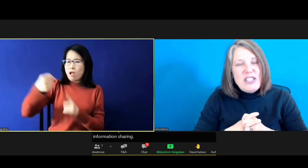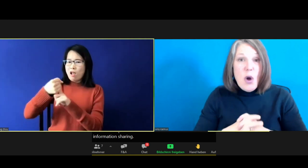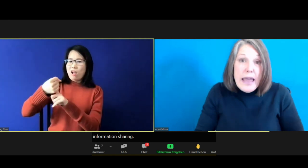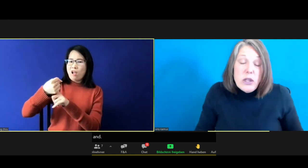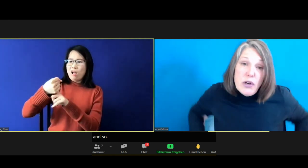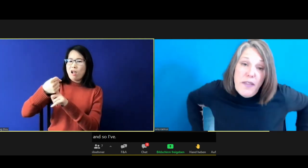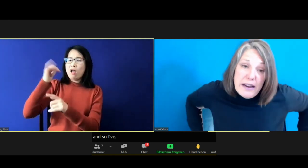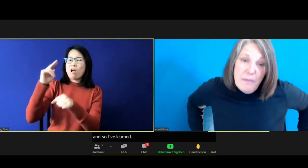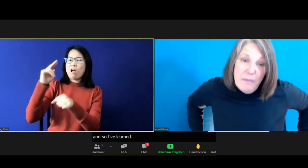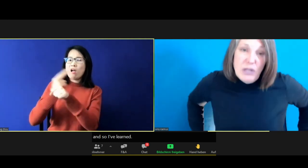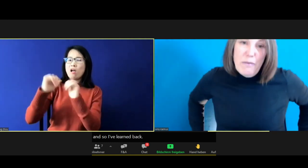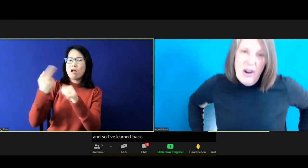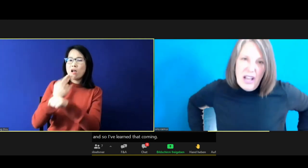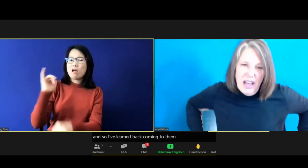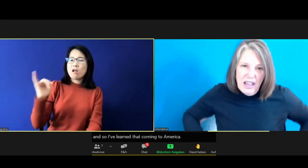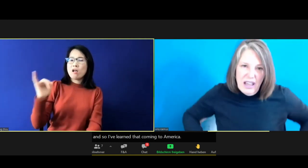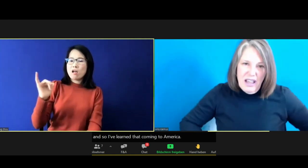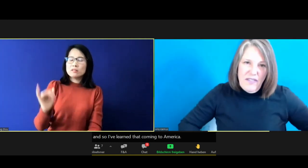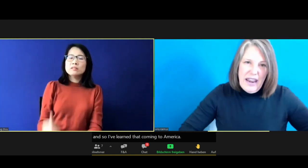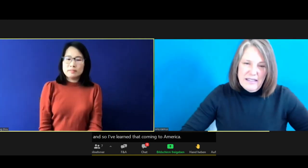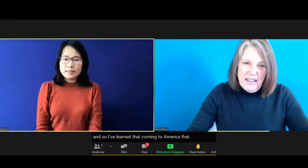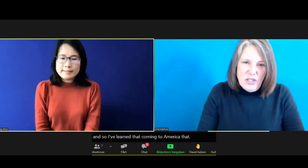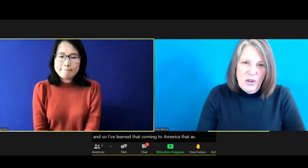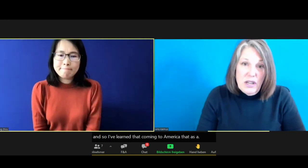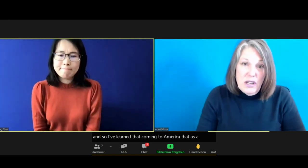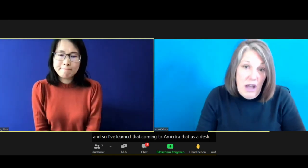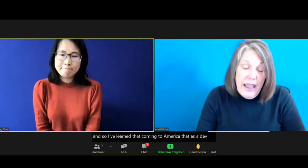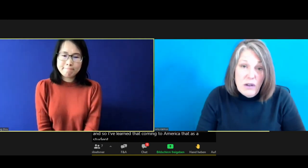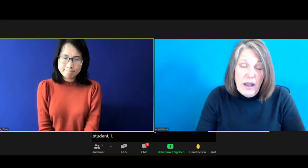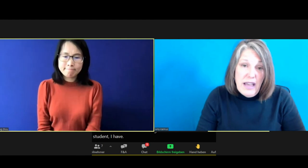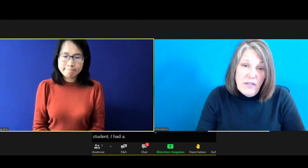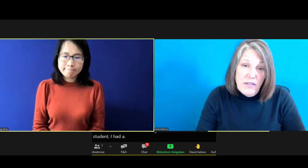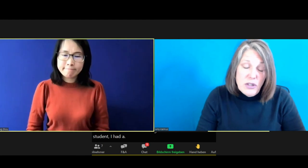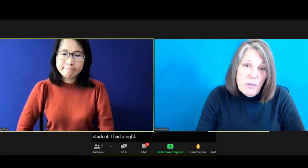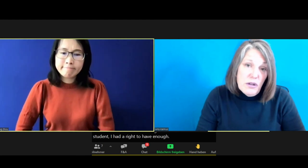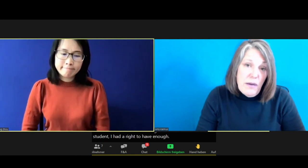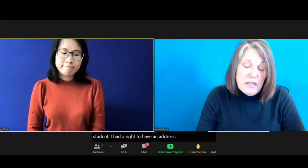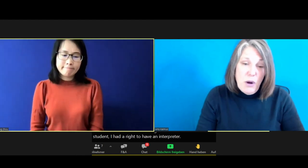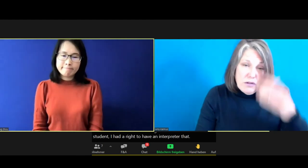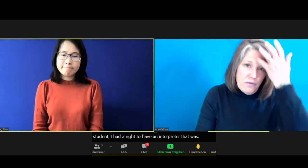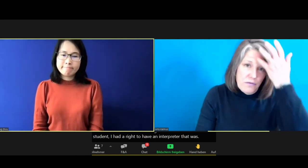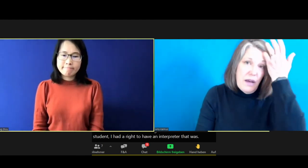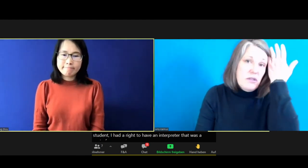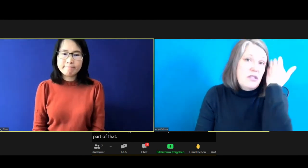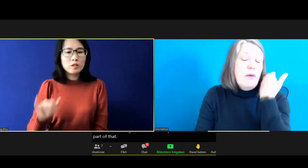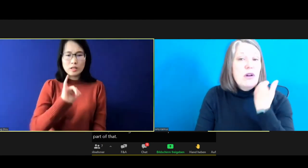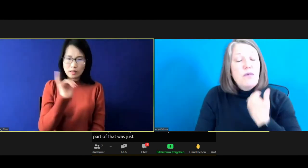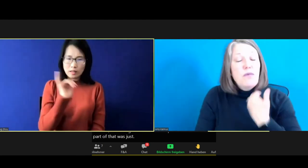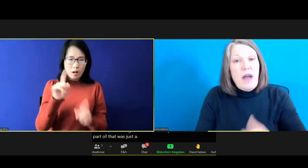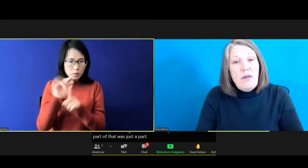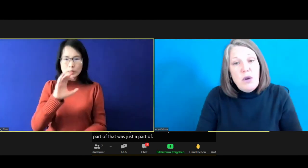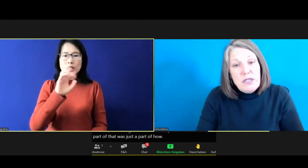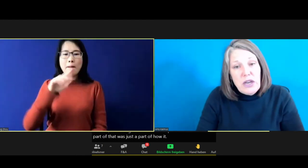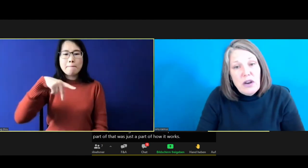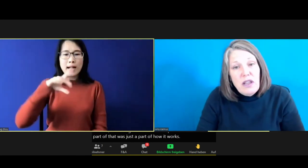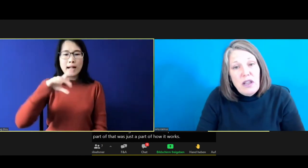And so I learned that coming to America, that as a deaf student, I had a right to have an interpreter. That was a part of, that was just a part of